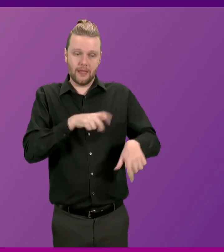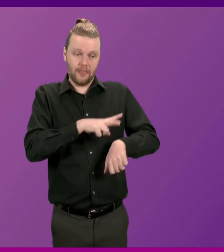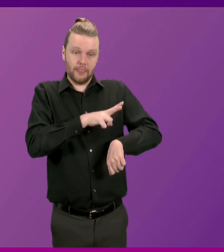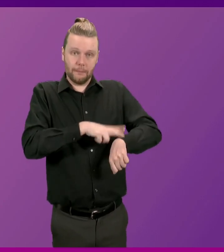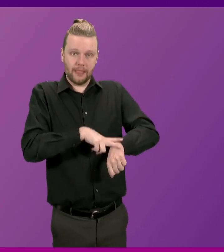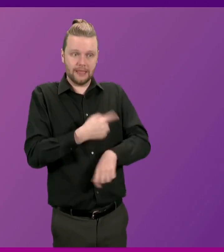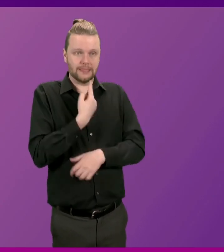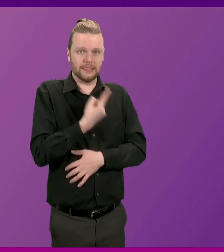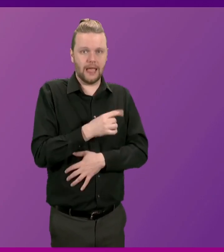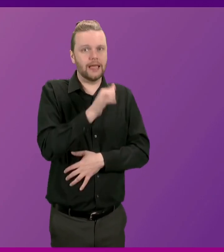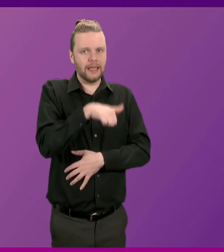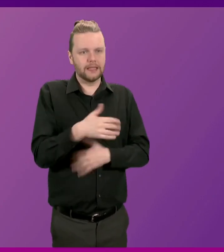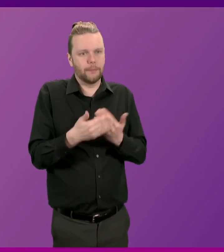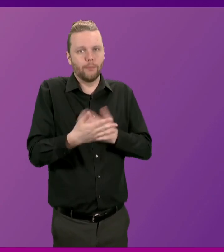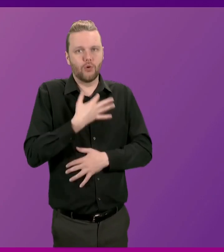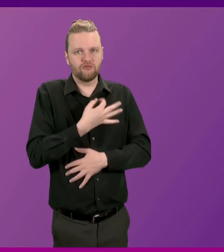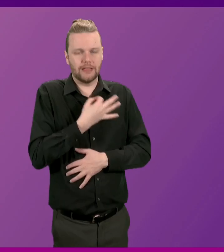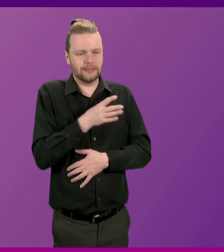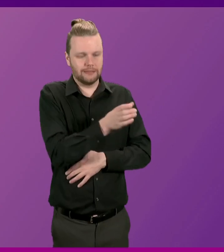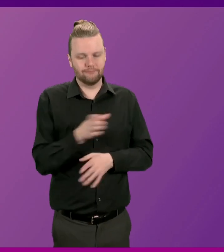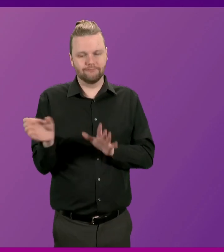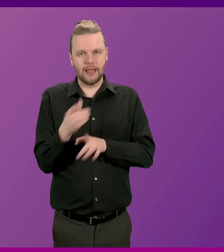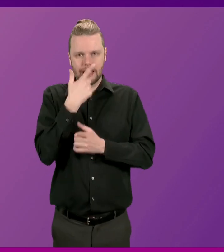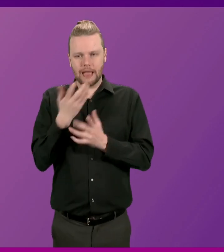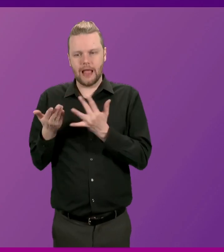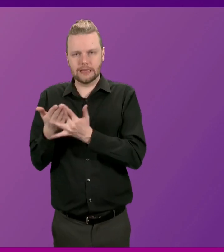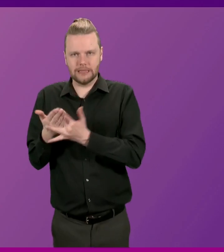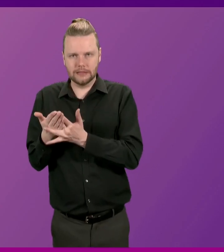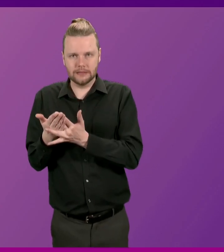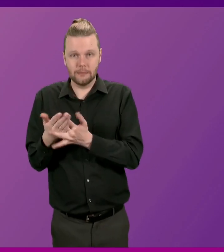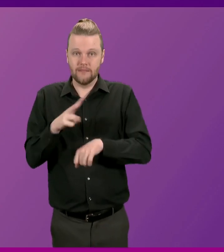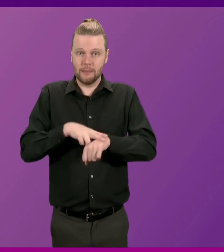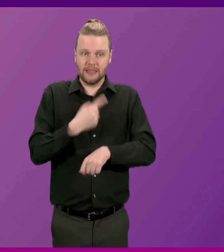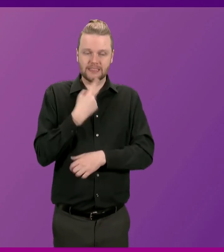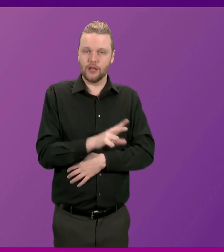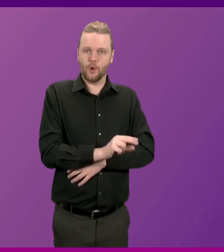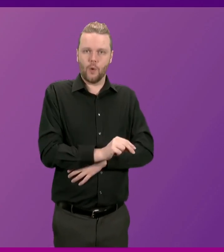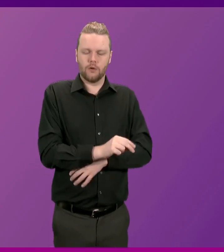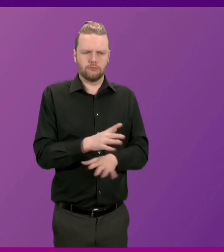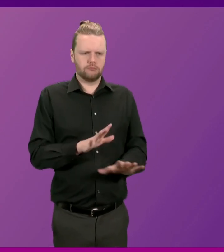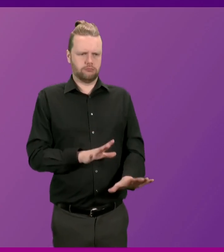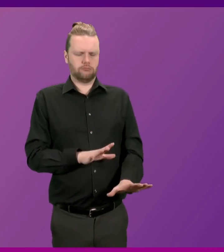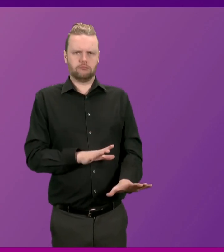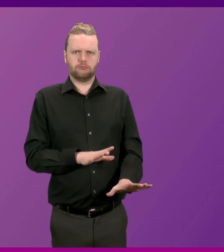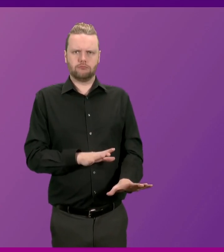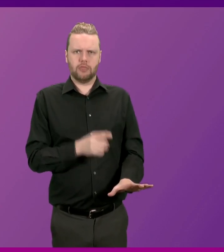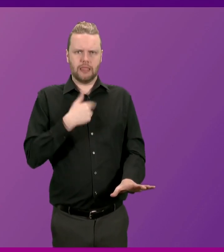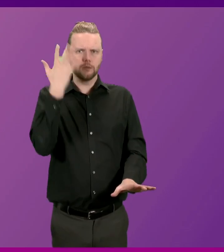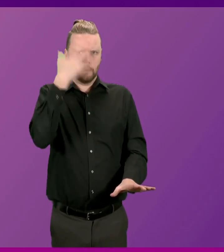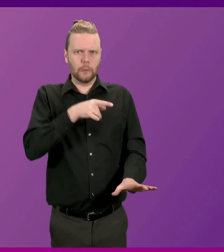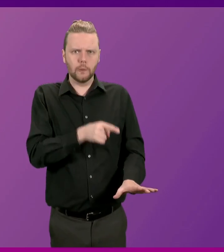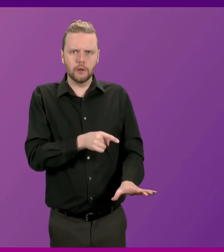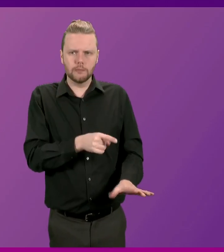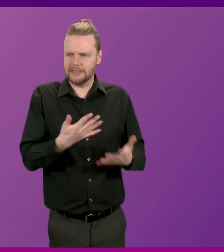to be at higher significant risk. I think that's a really concerning turn of events, because every single woman